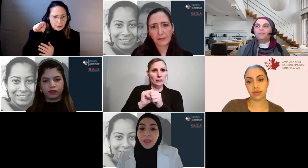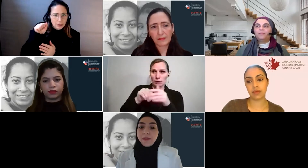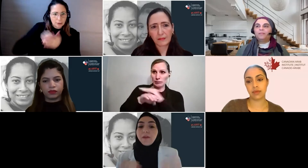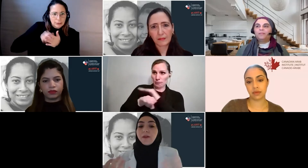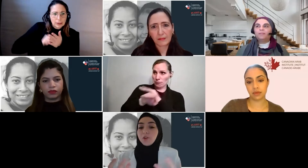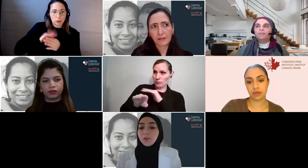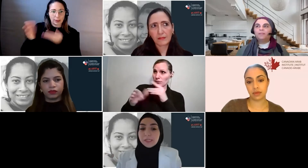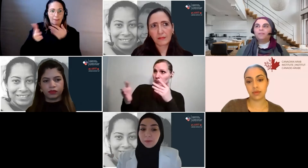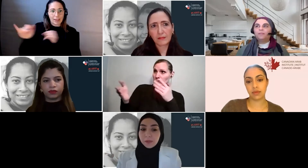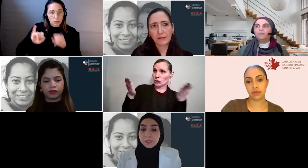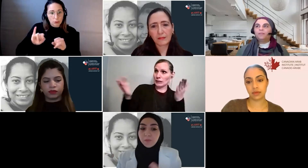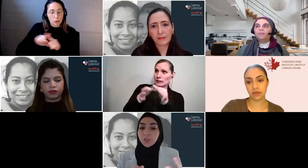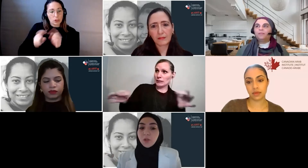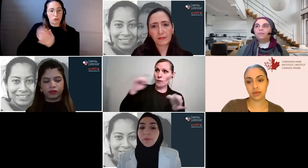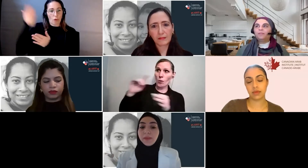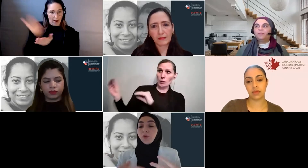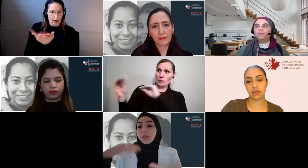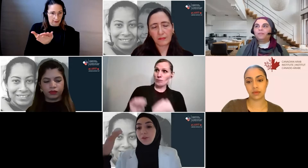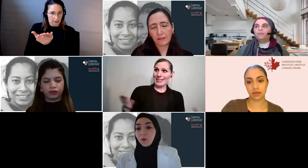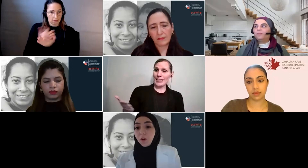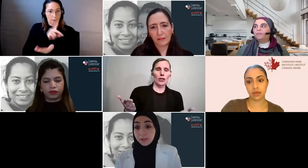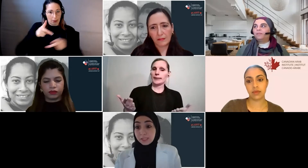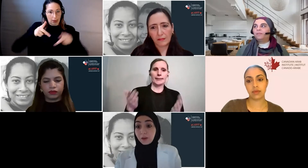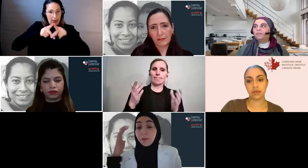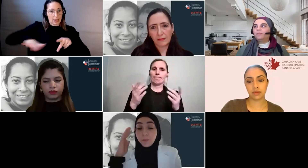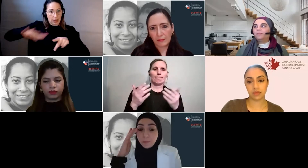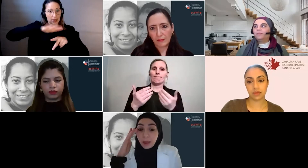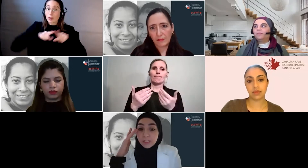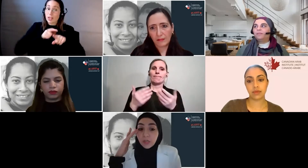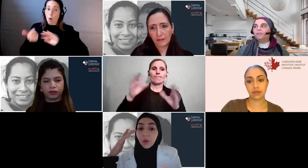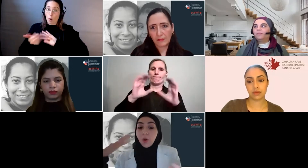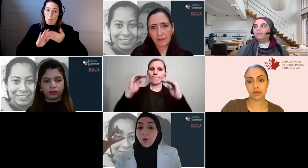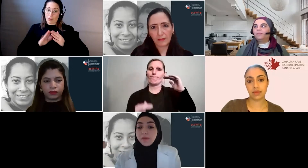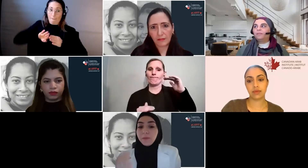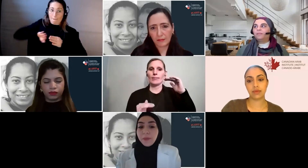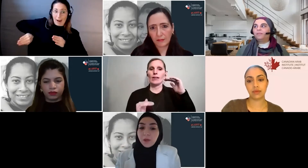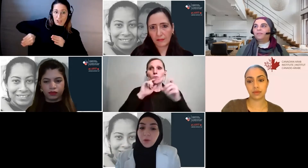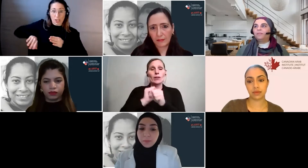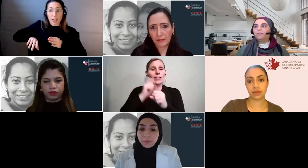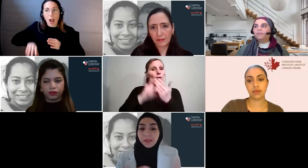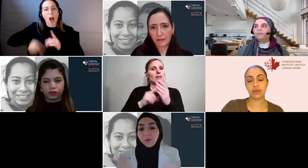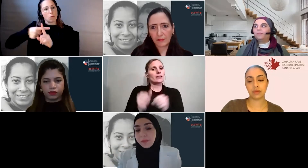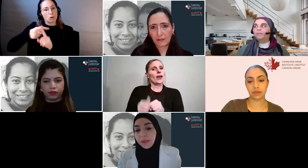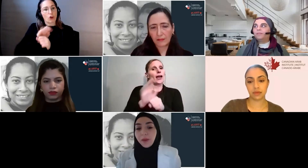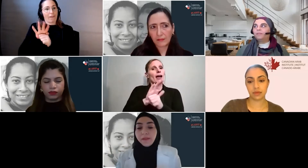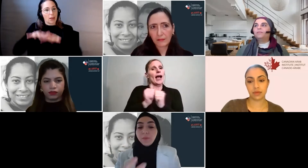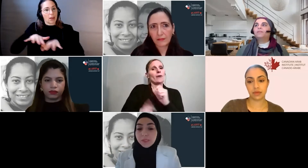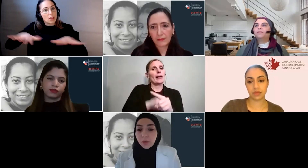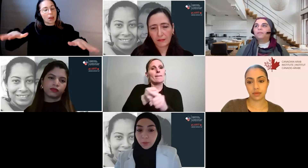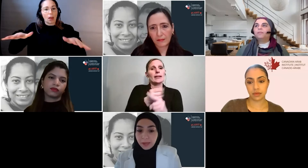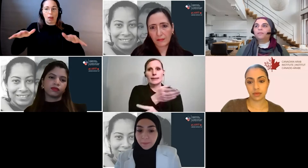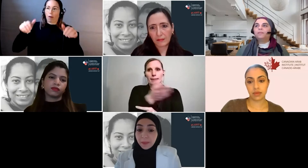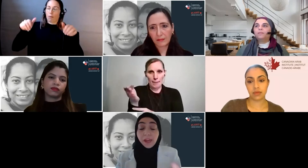and other marginalized communities, especially with the increase of COVID impact on their mental on them and their